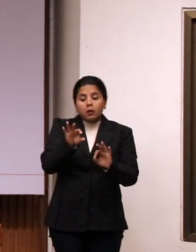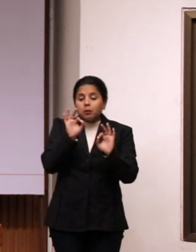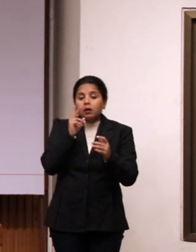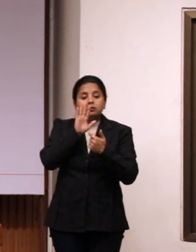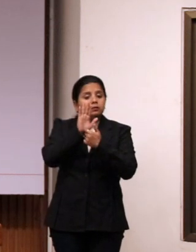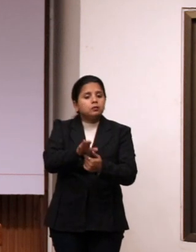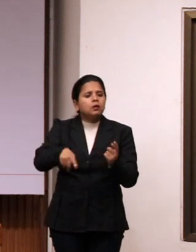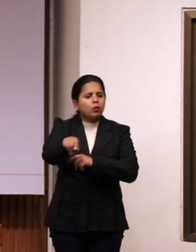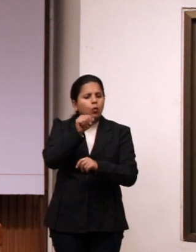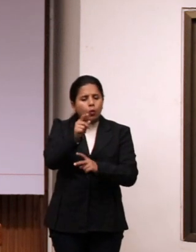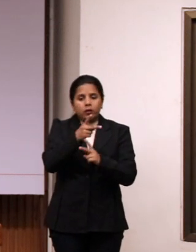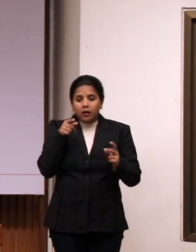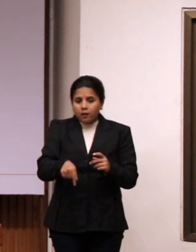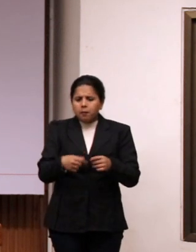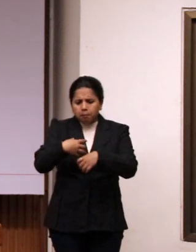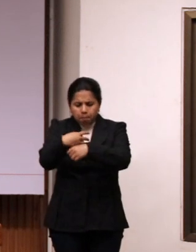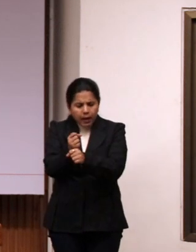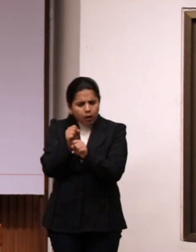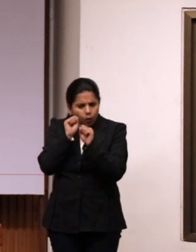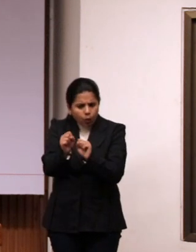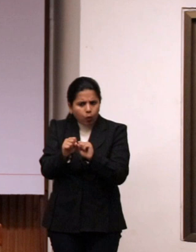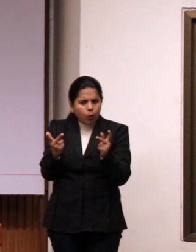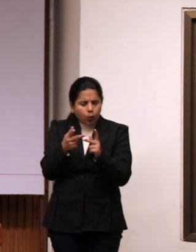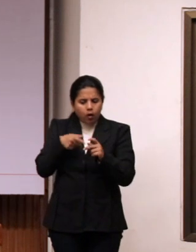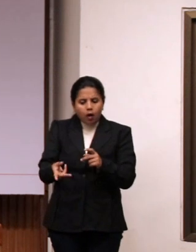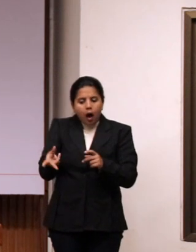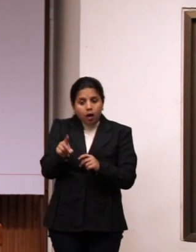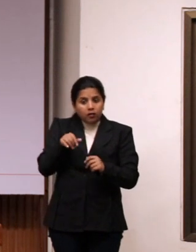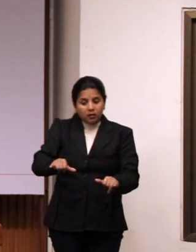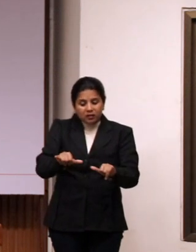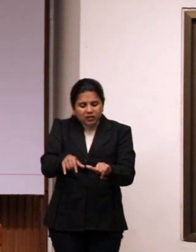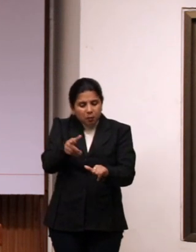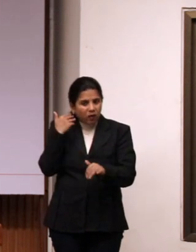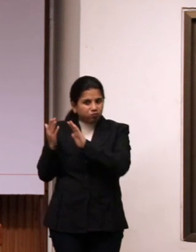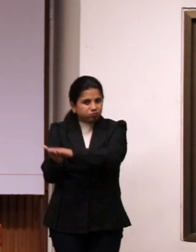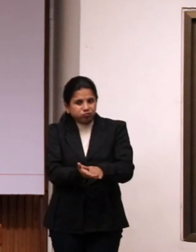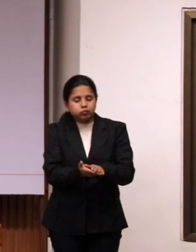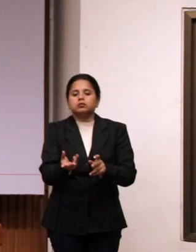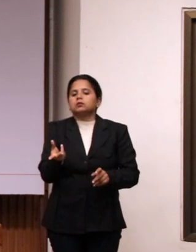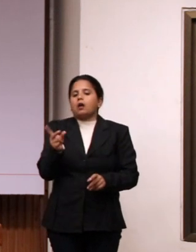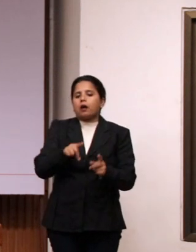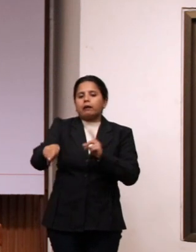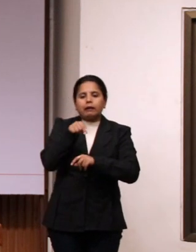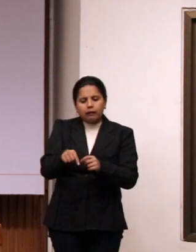for mined out area restoration, where government has used such species which